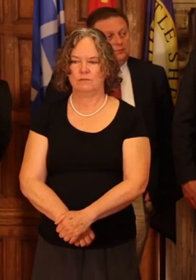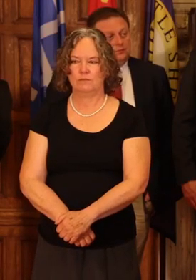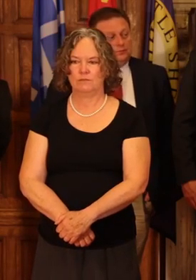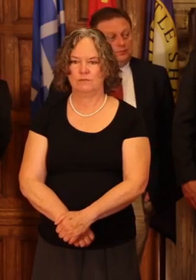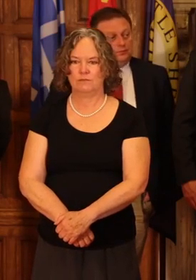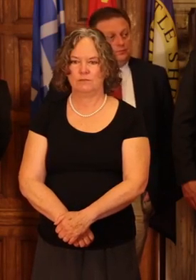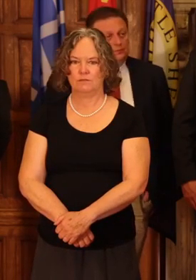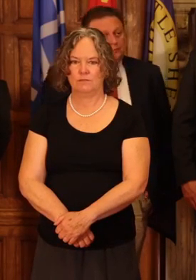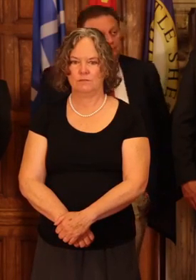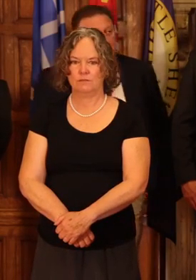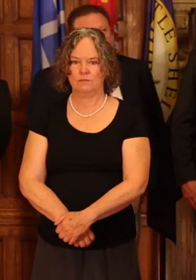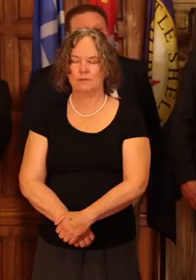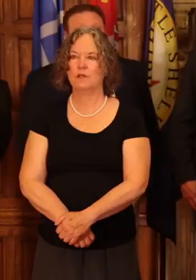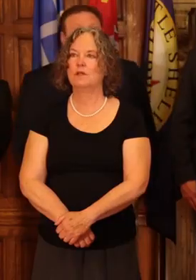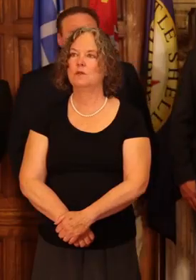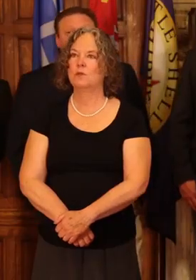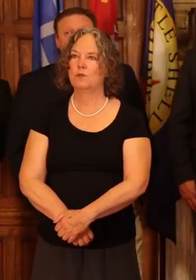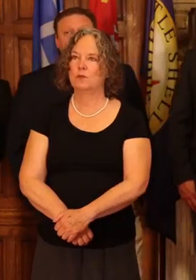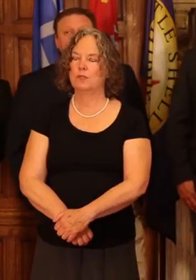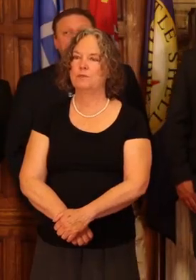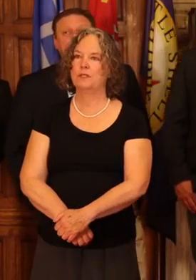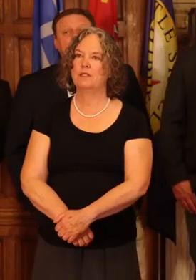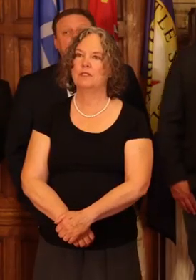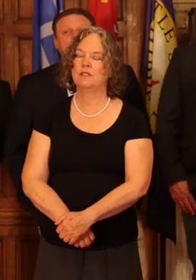Okay, go back to the, okay, yes.